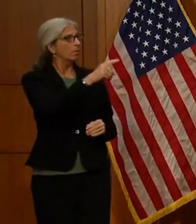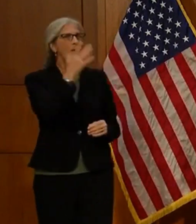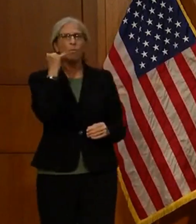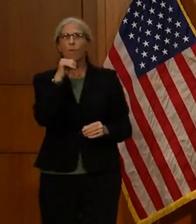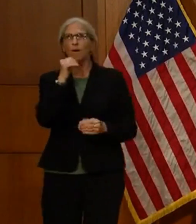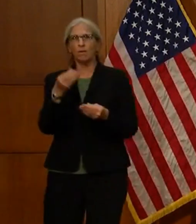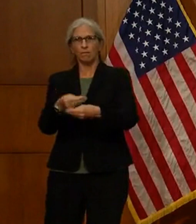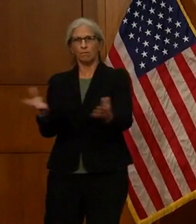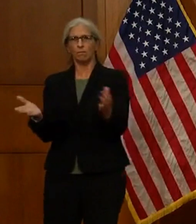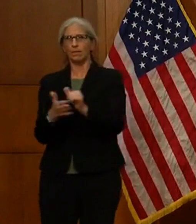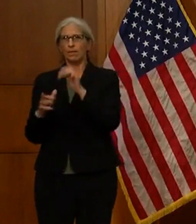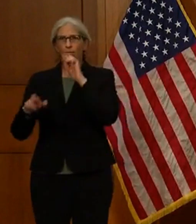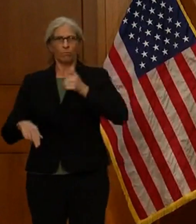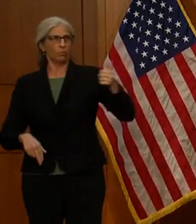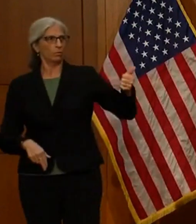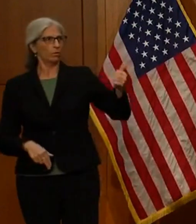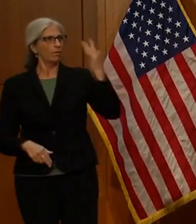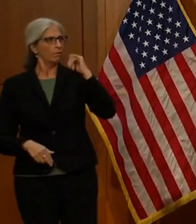your own?